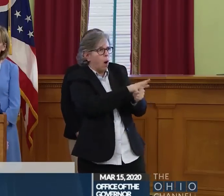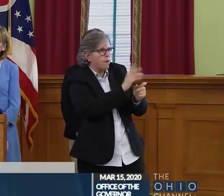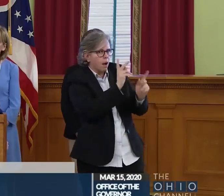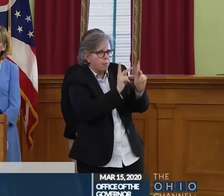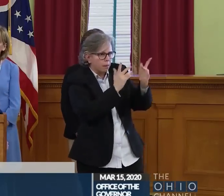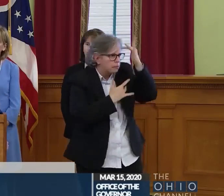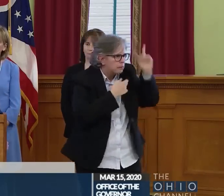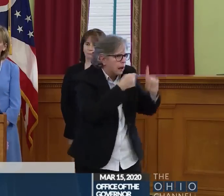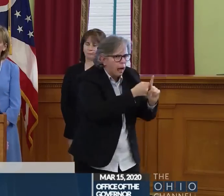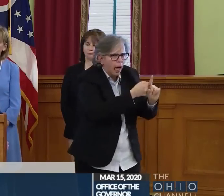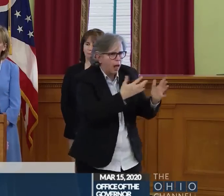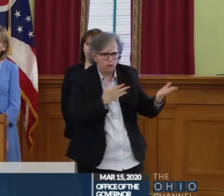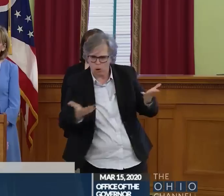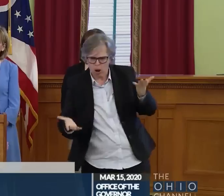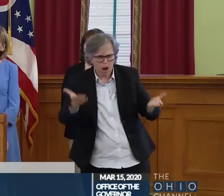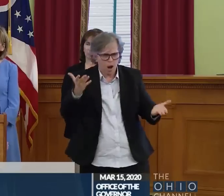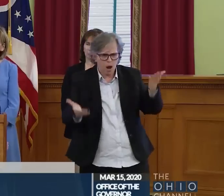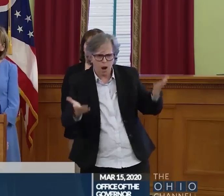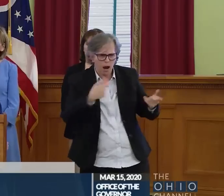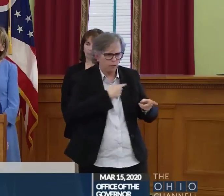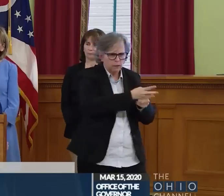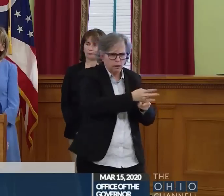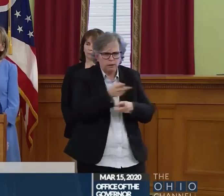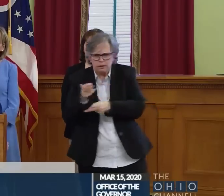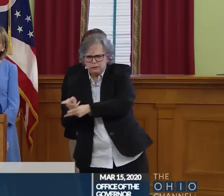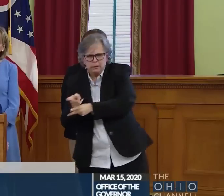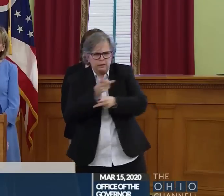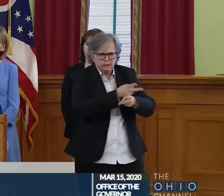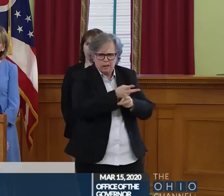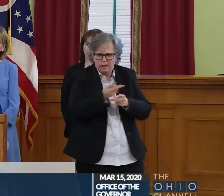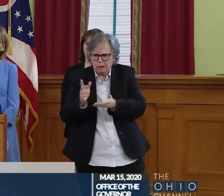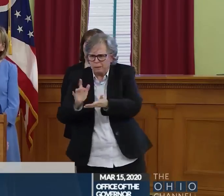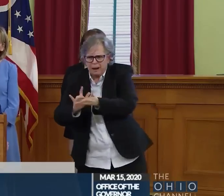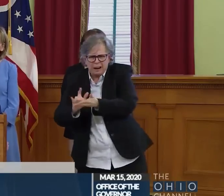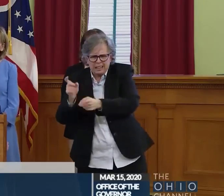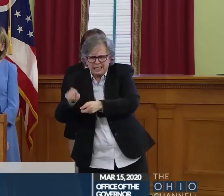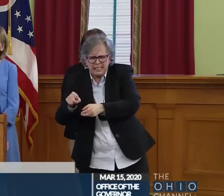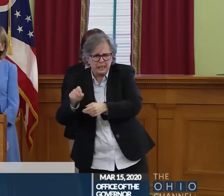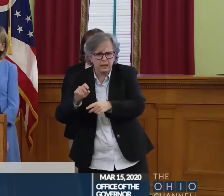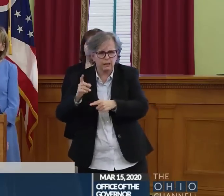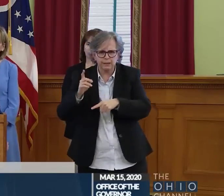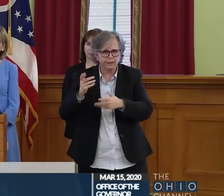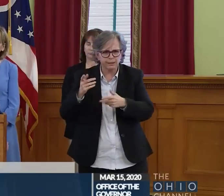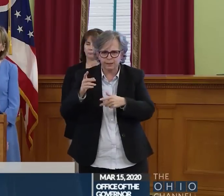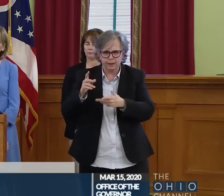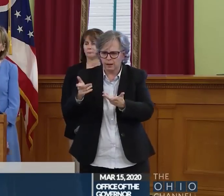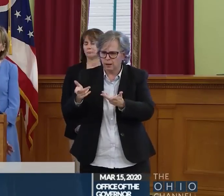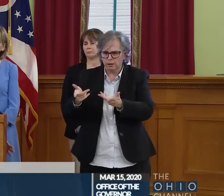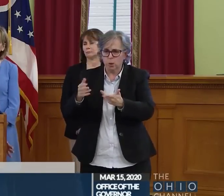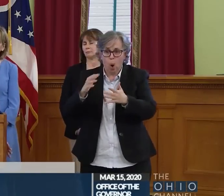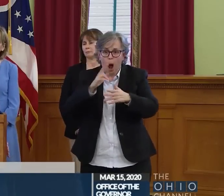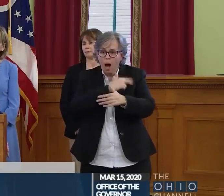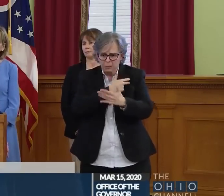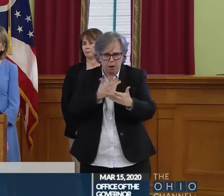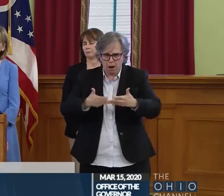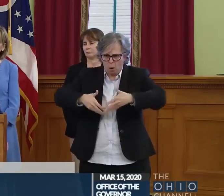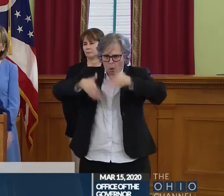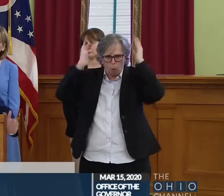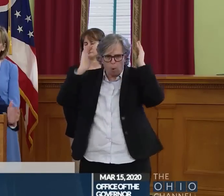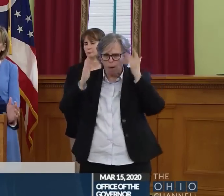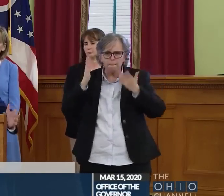respirator, not be able to be treated because of the coronavirus. The danger is not only to them, it is